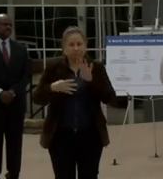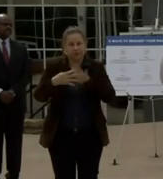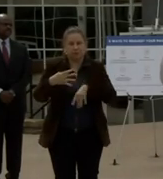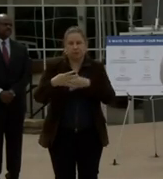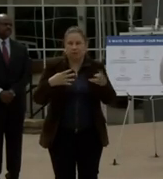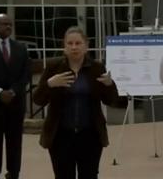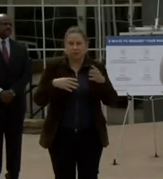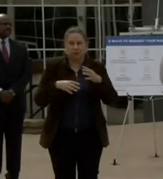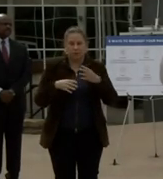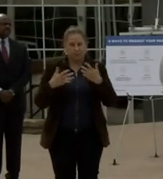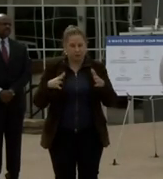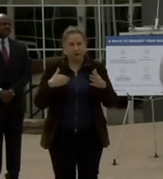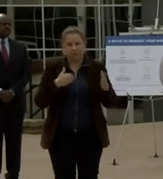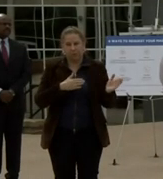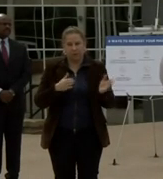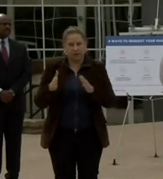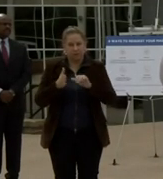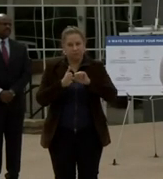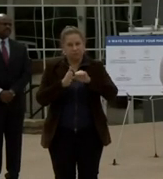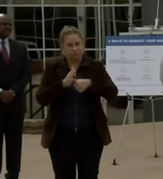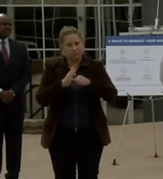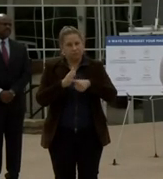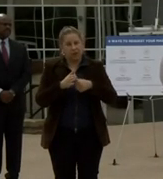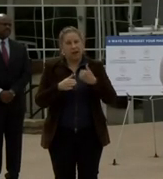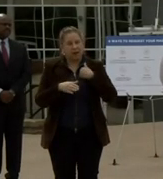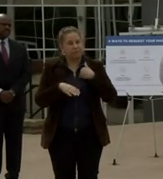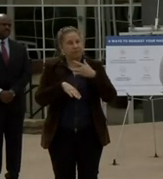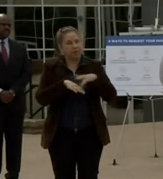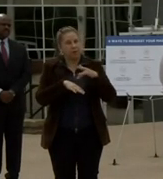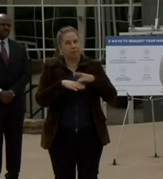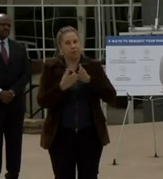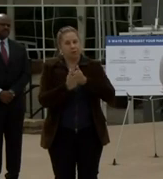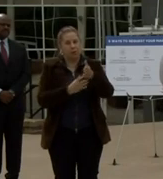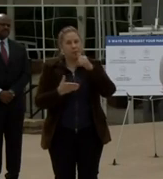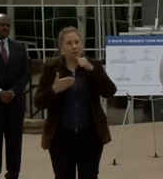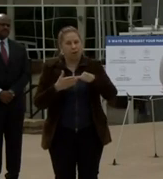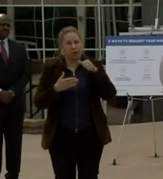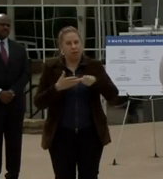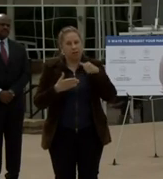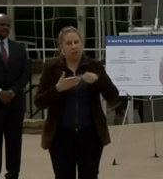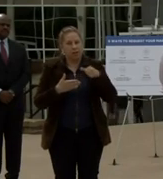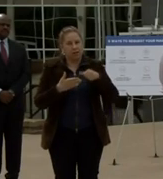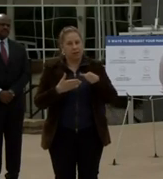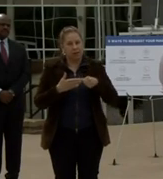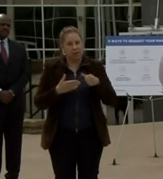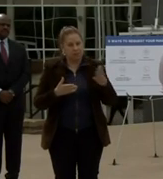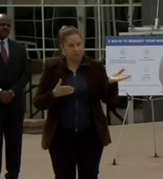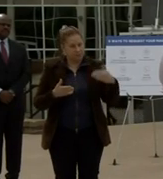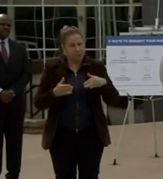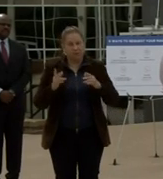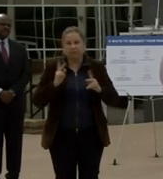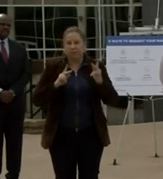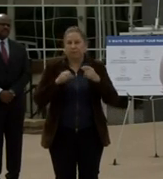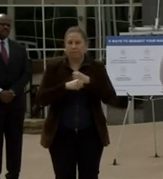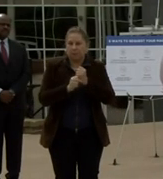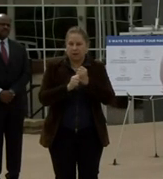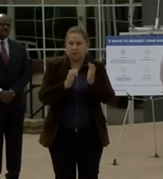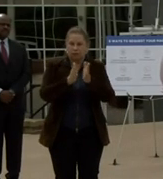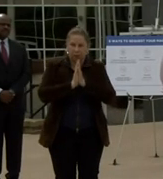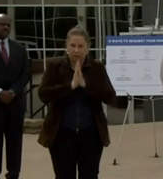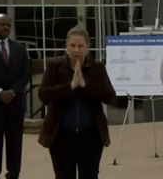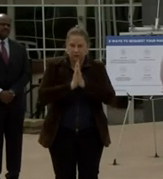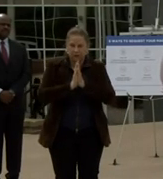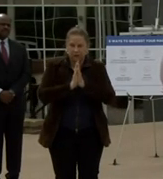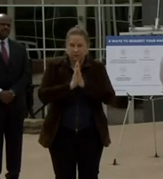the availability of a mail-in ballot. You heard him say that folks can request that mail-in ballot and send